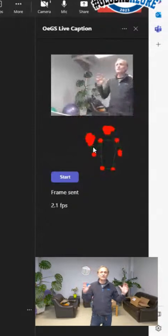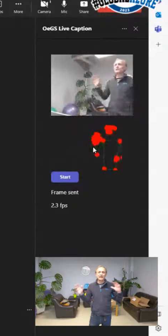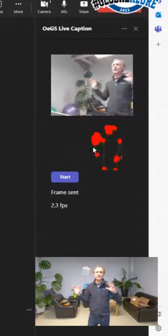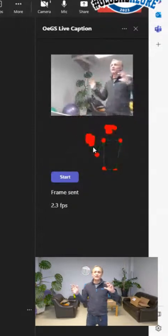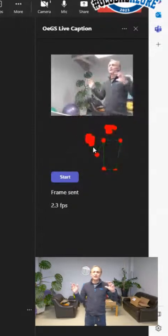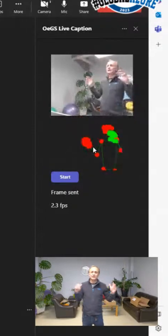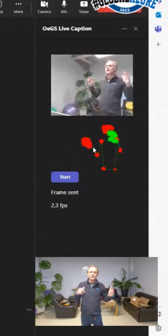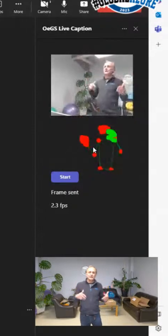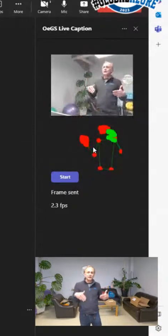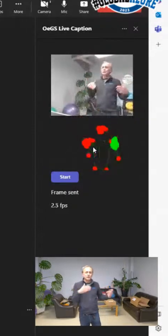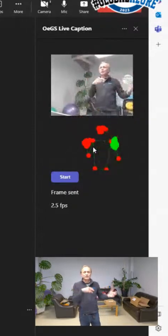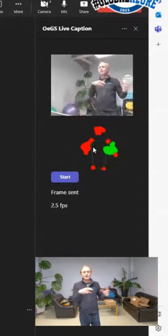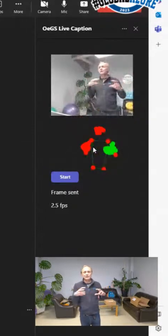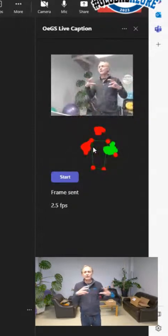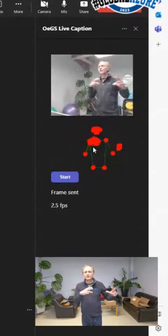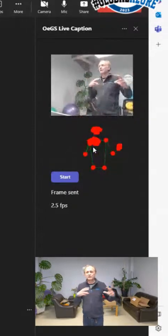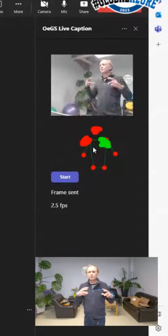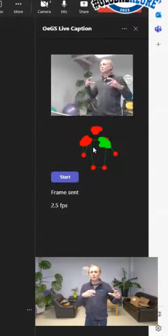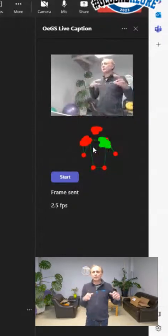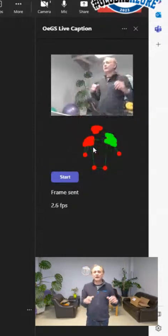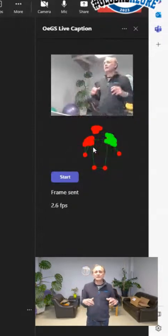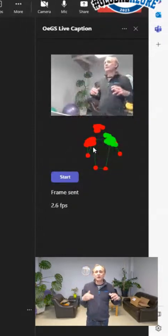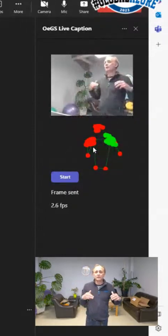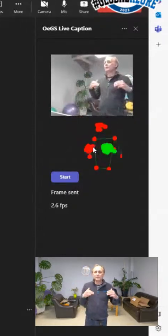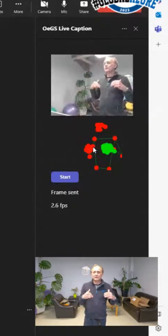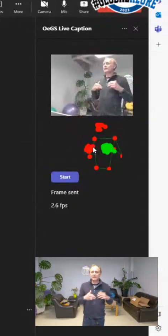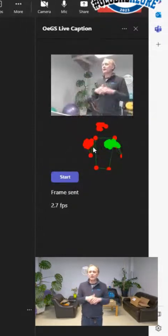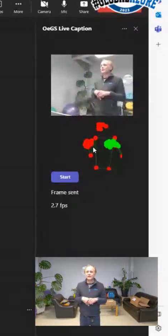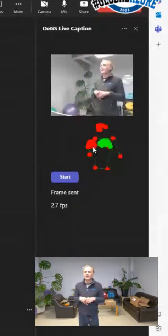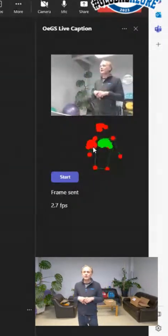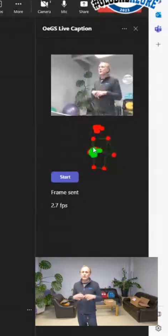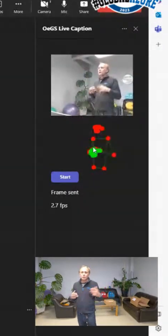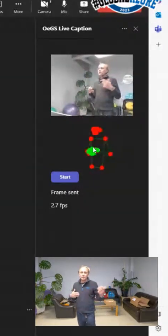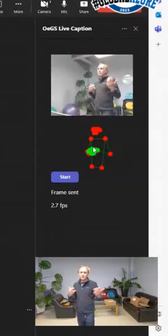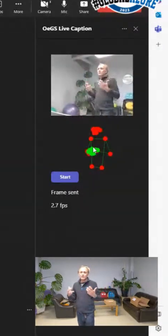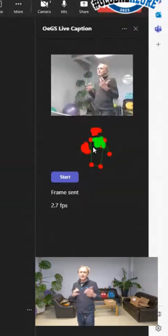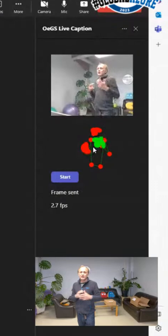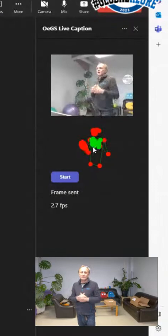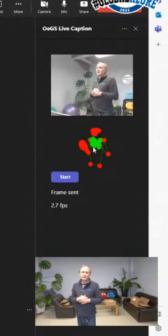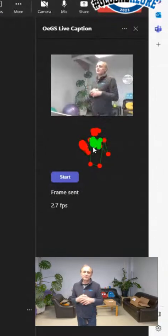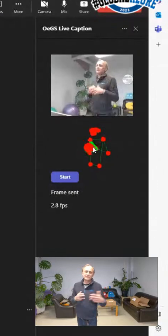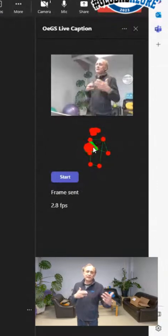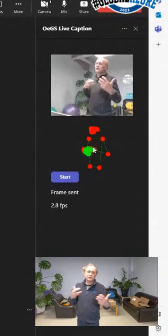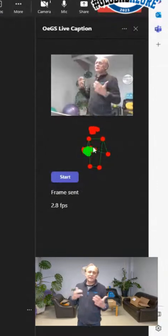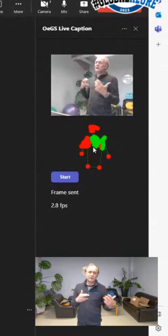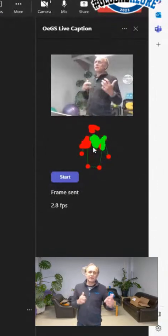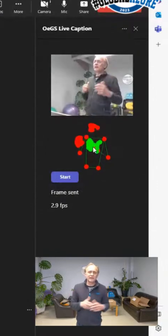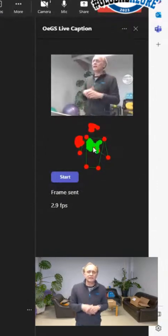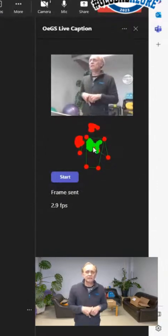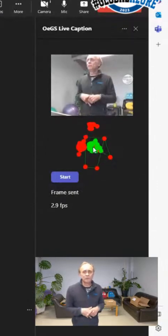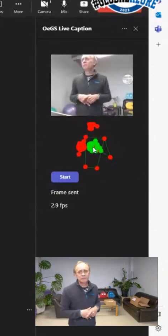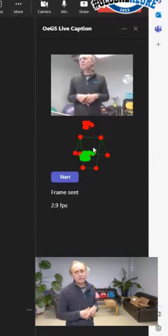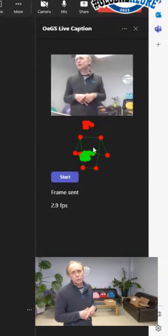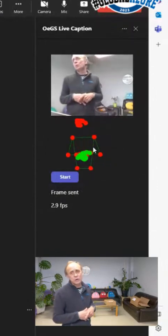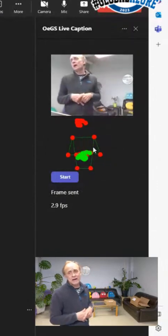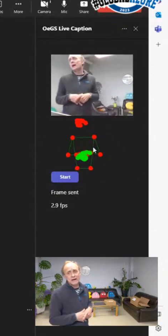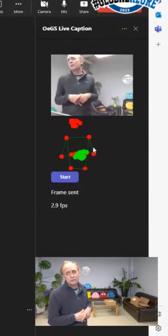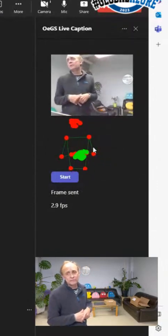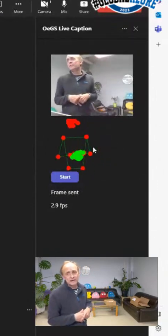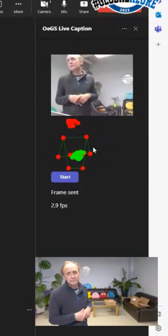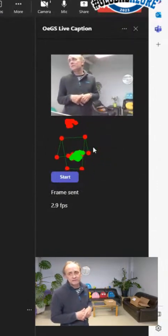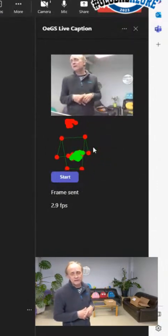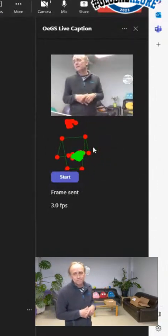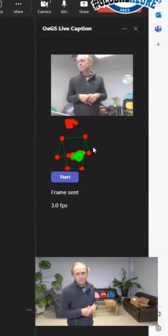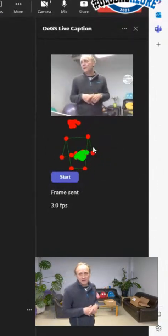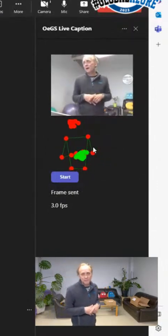just visualizing it, and we have a small part down there where we have a status area and where we show how